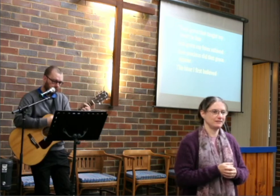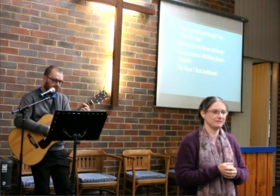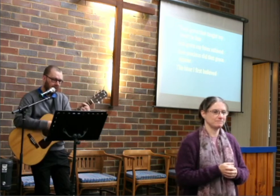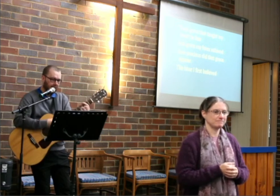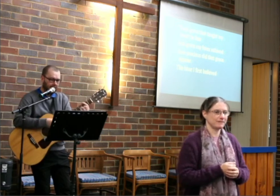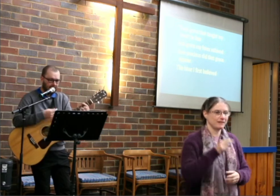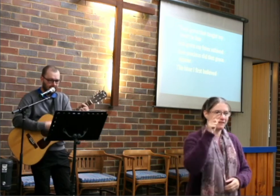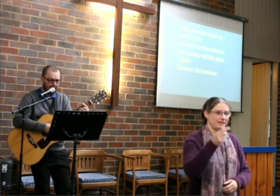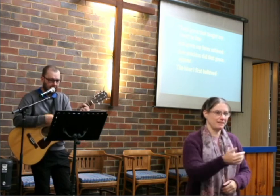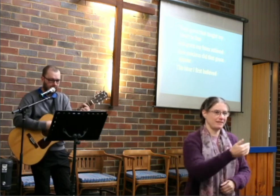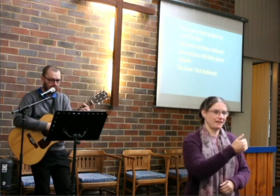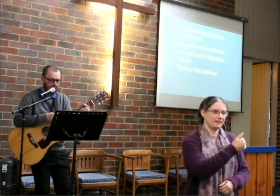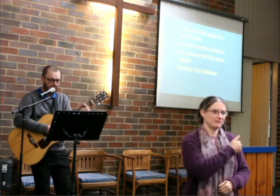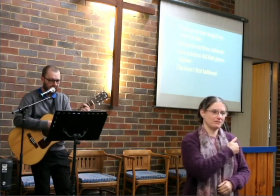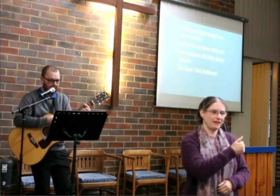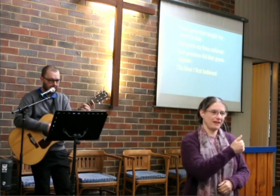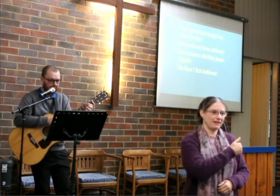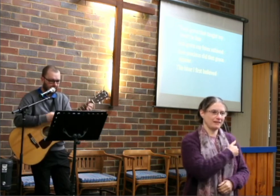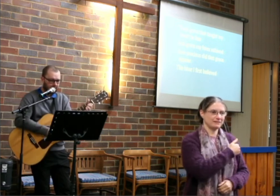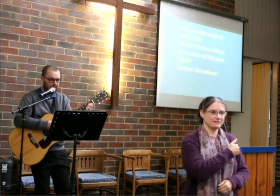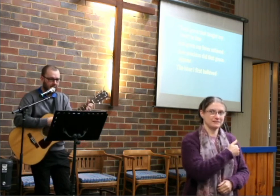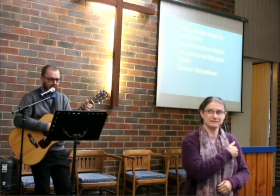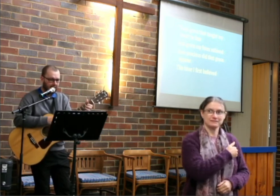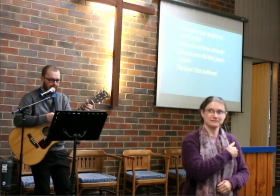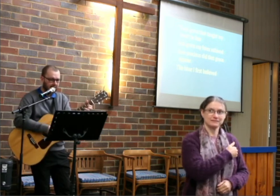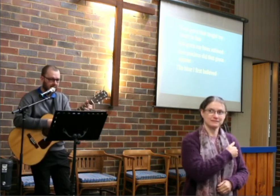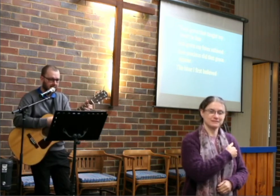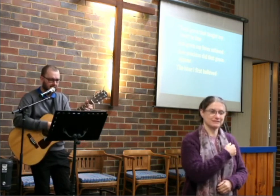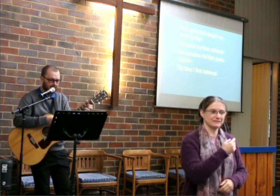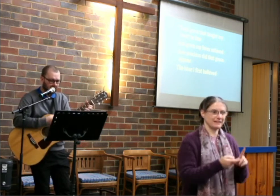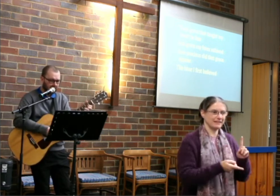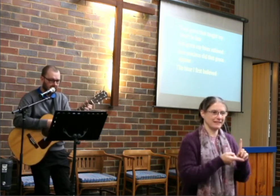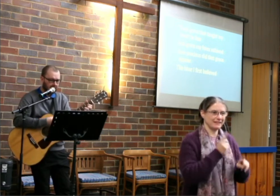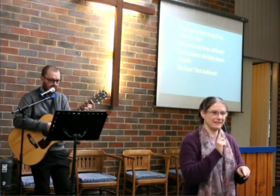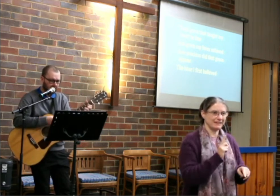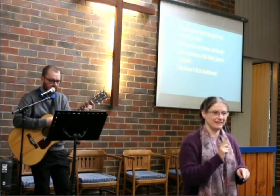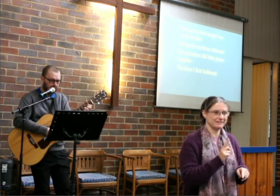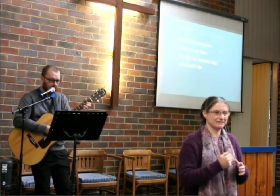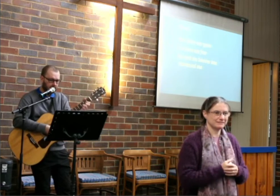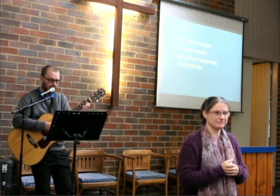Was blind, but now I see.